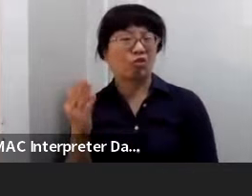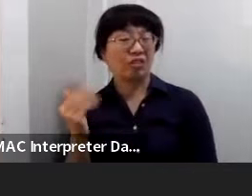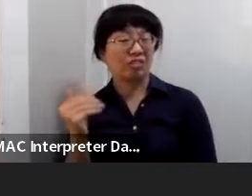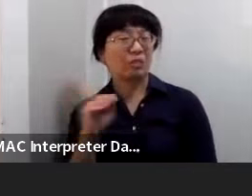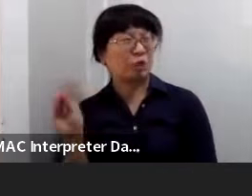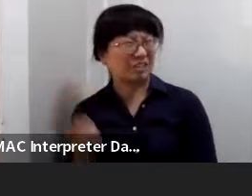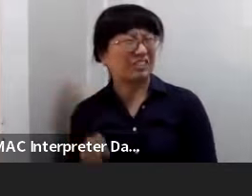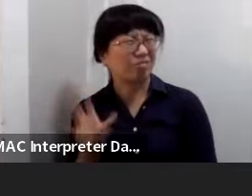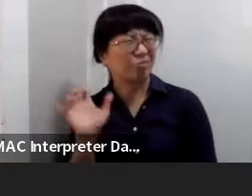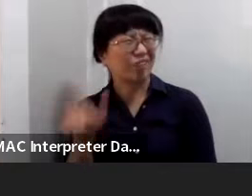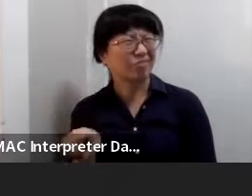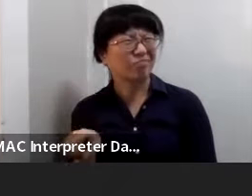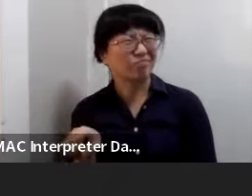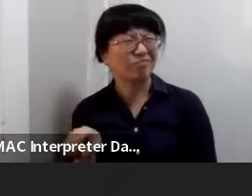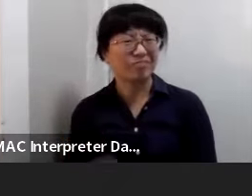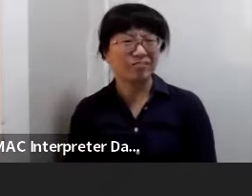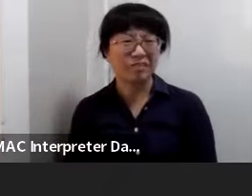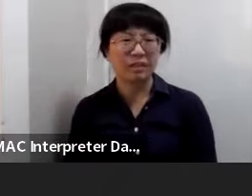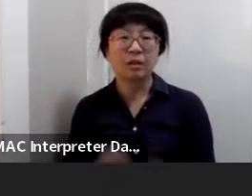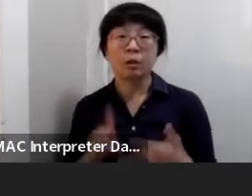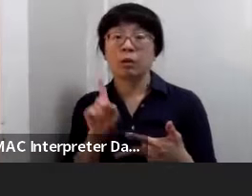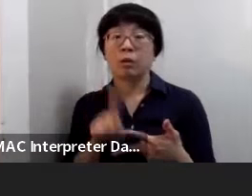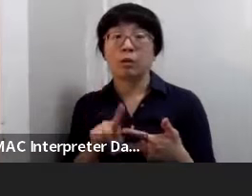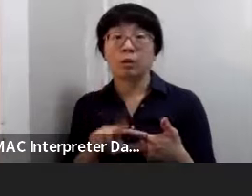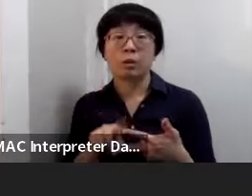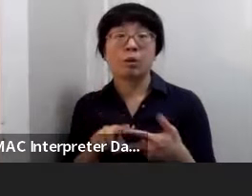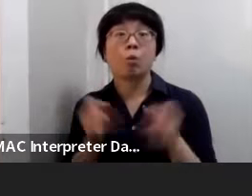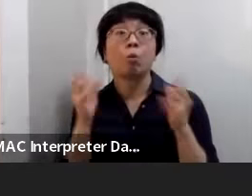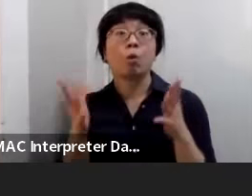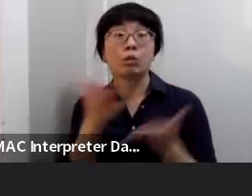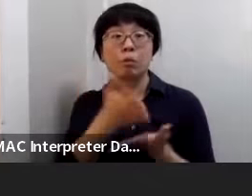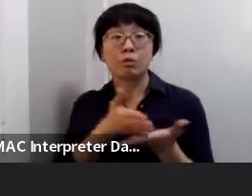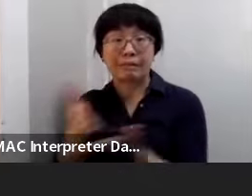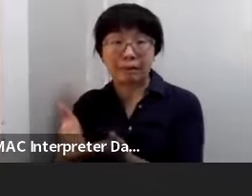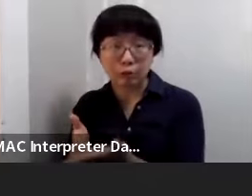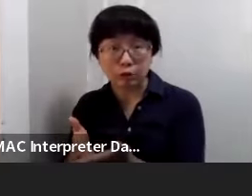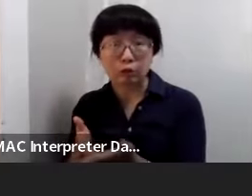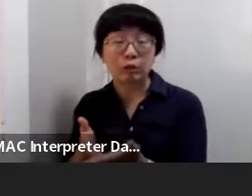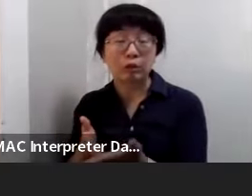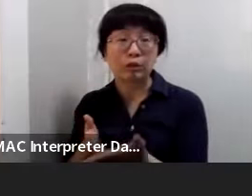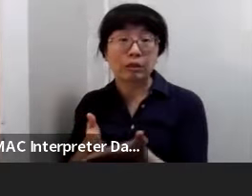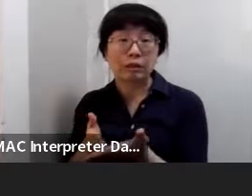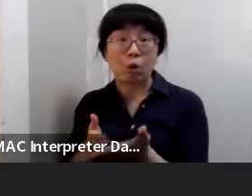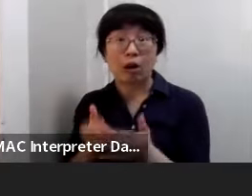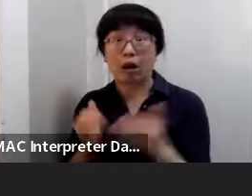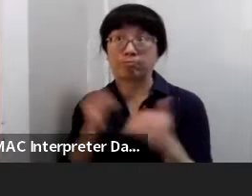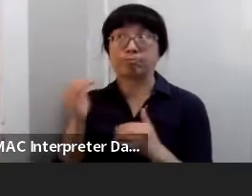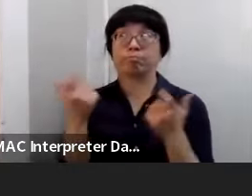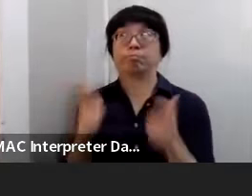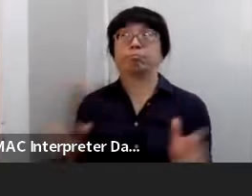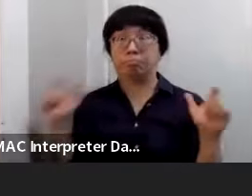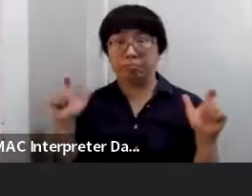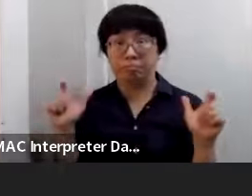at. And we're looking at courses that either have multiple sections or courses that have supersized lectures. So these